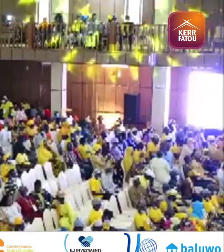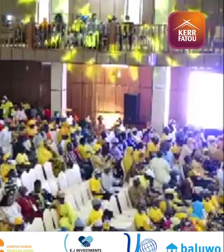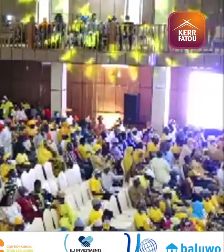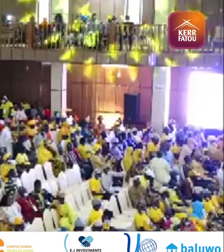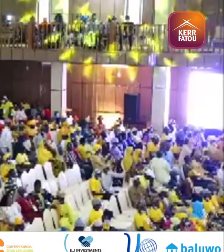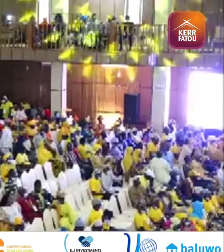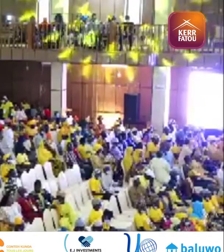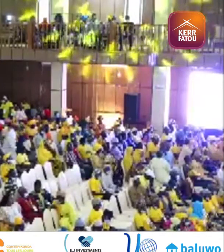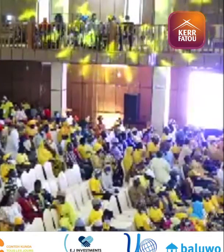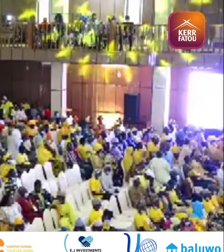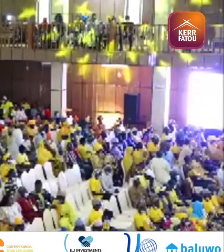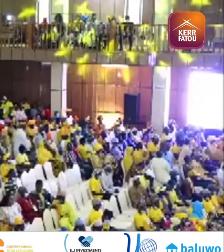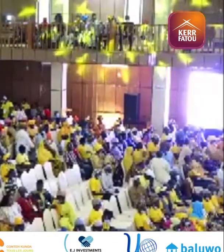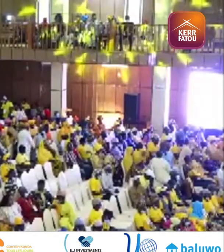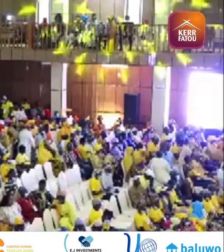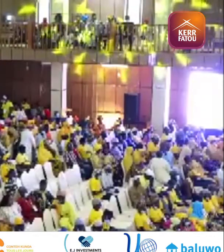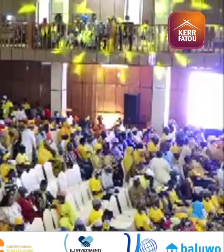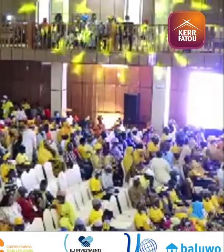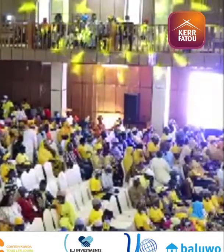attendees are human beings.